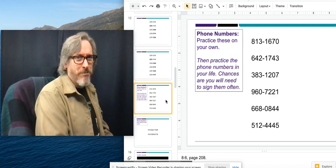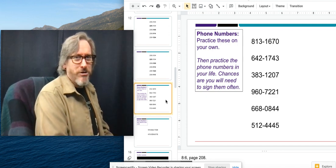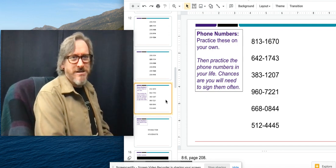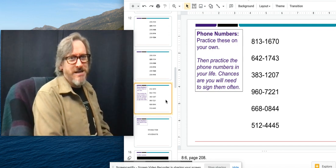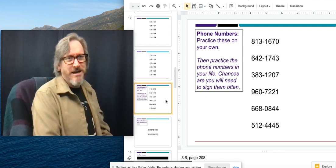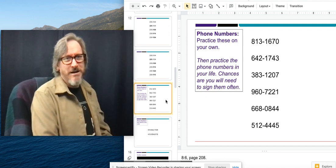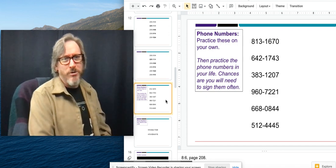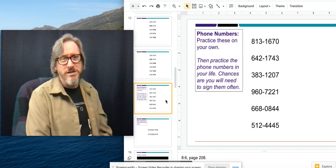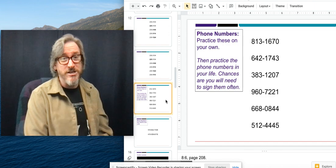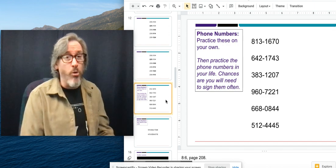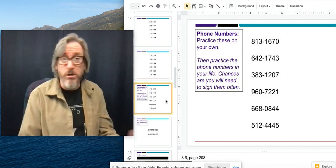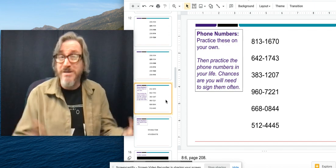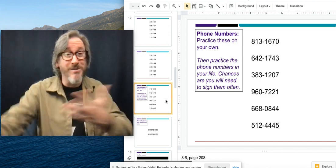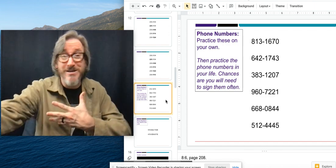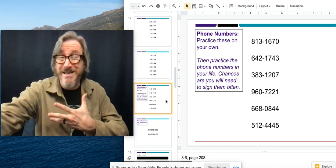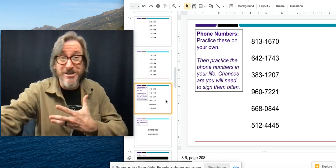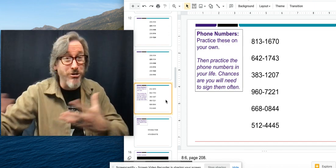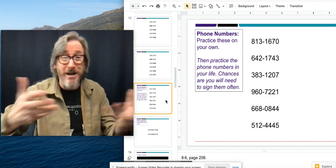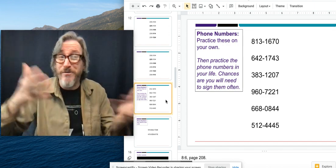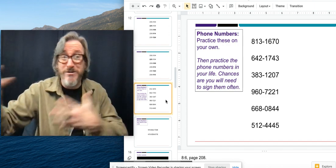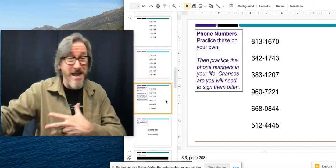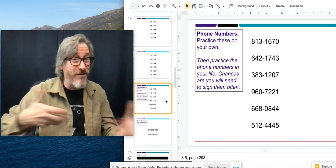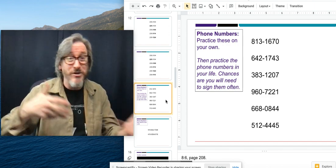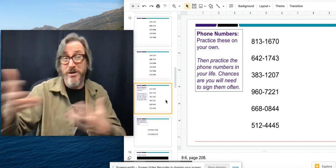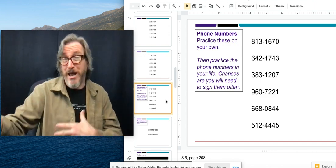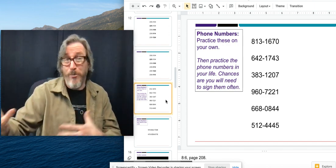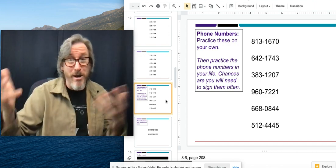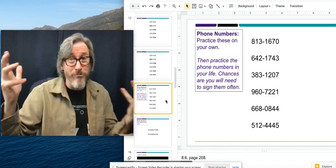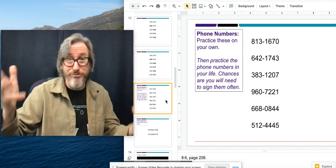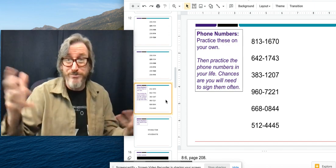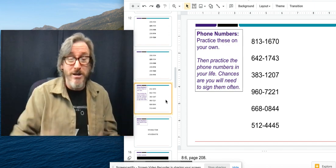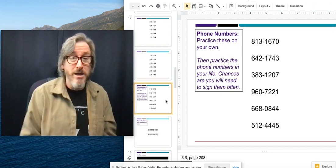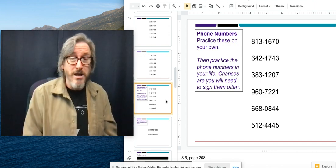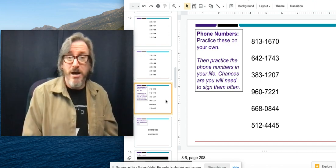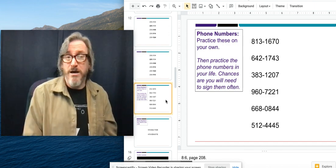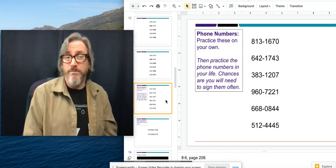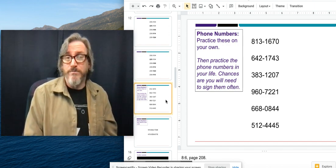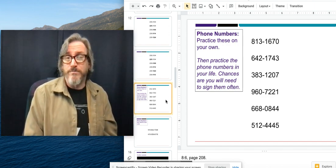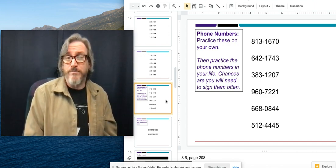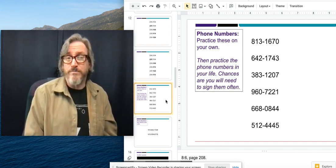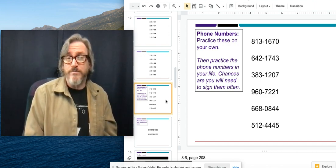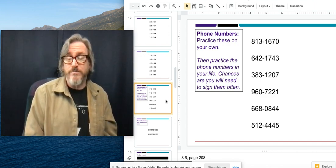in an emergency, or someone else gets hurt and they're deaf and you can help out.